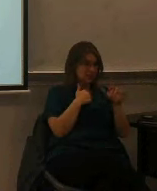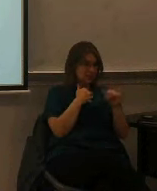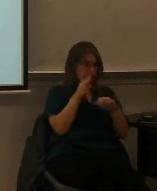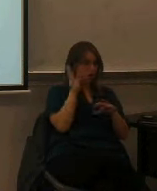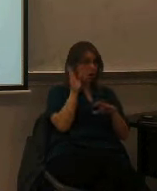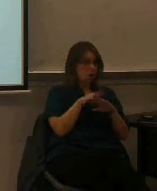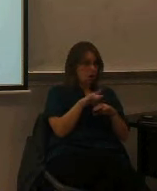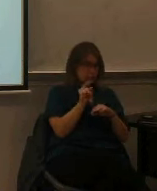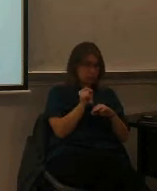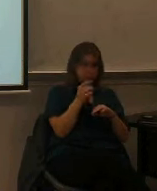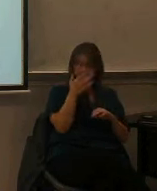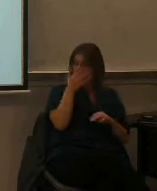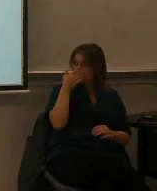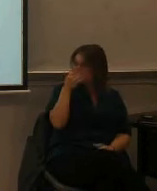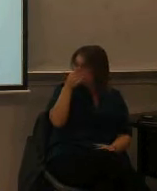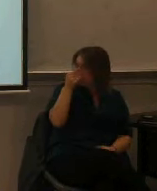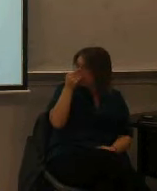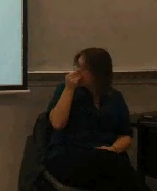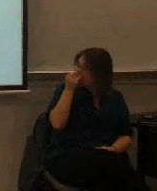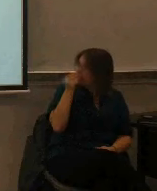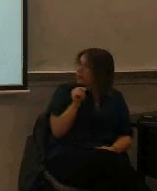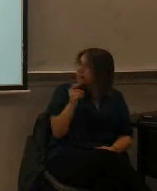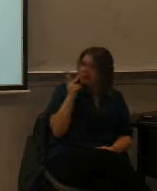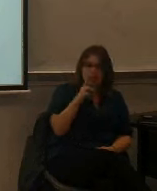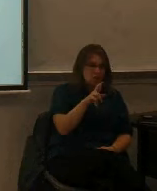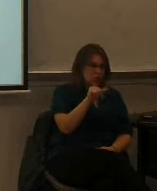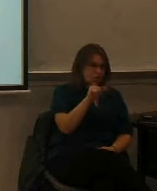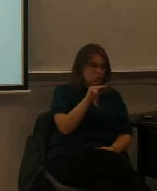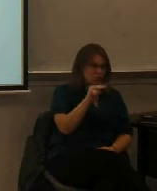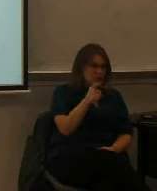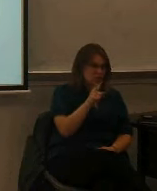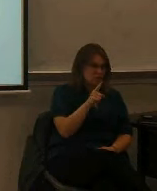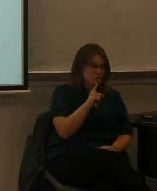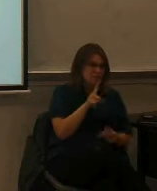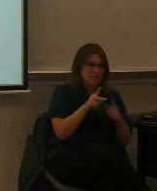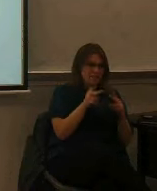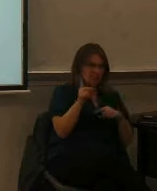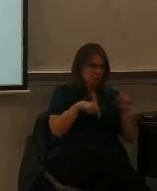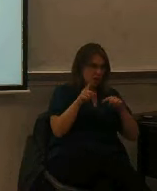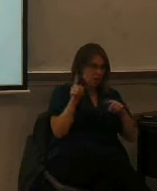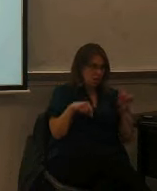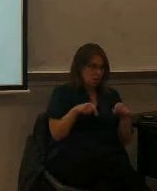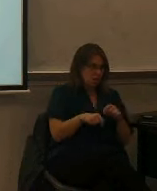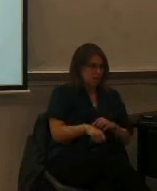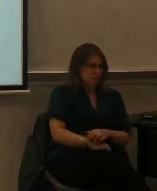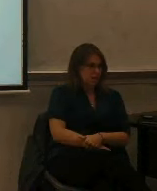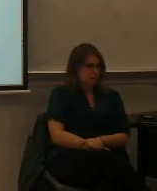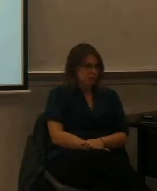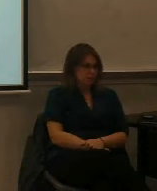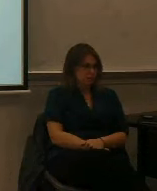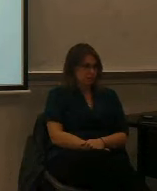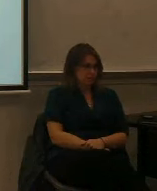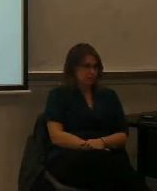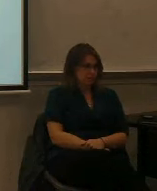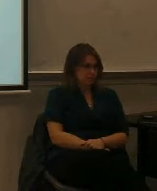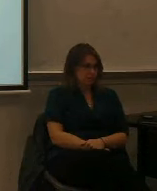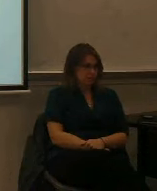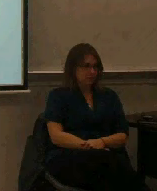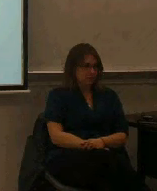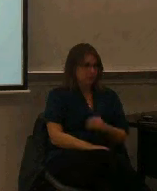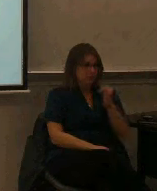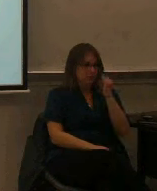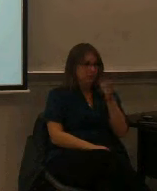that. But you can also see the ranges are extraordinarily variable as well. If you're